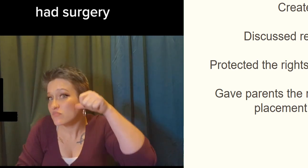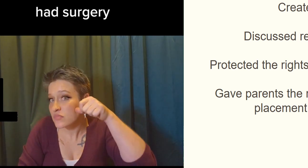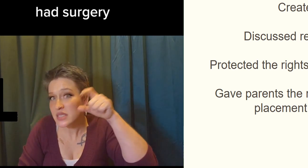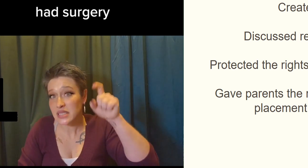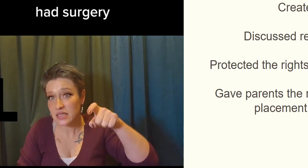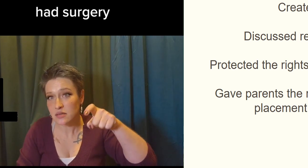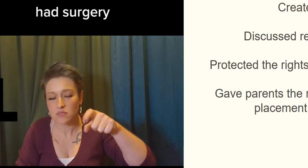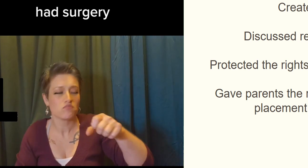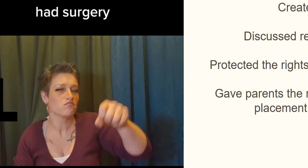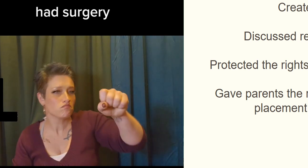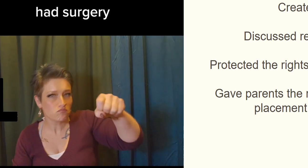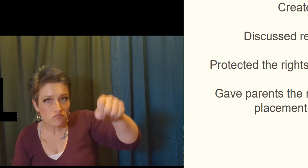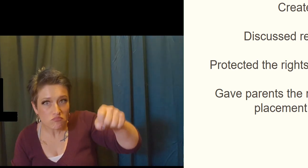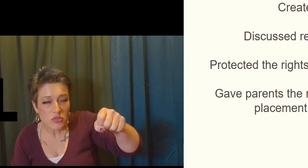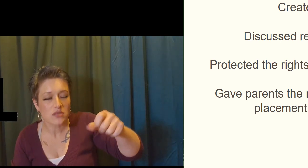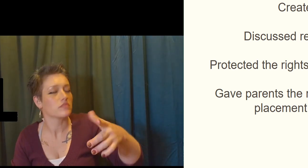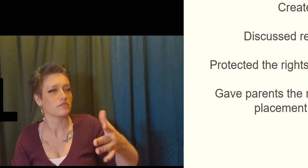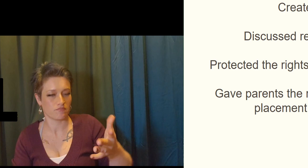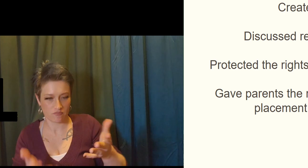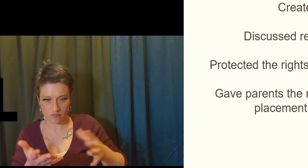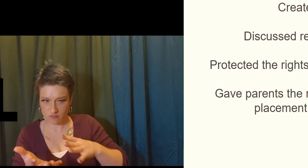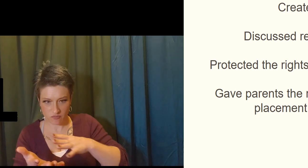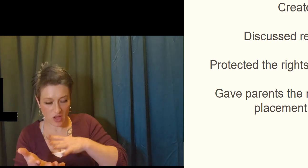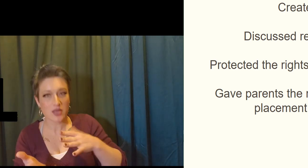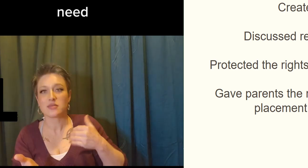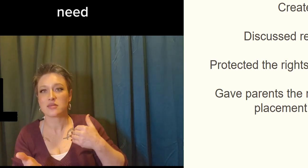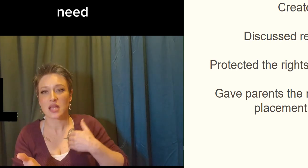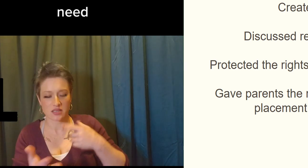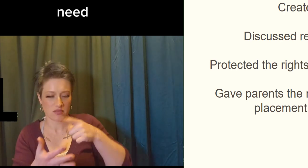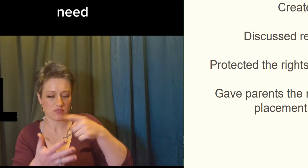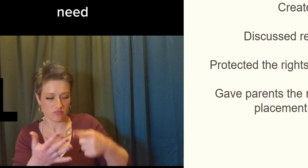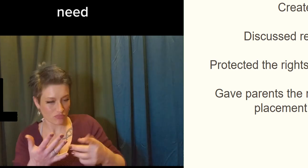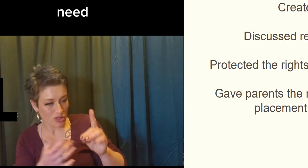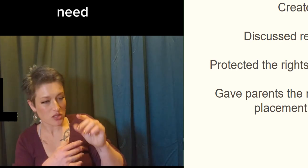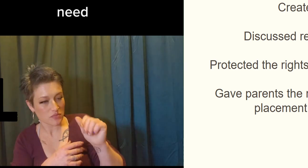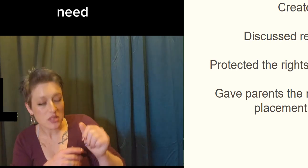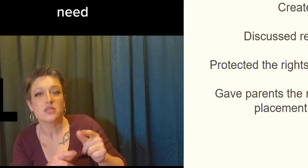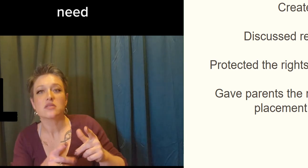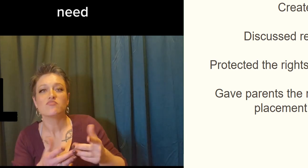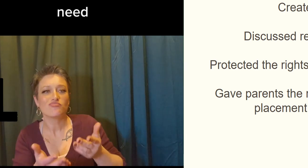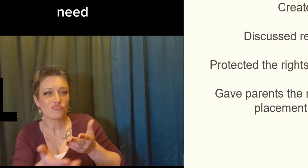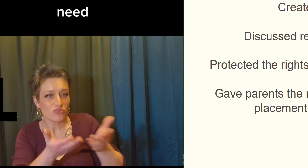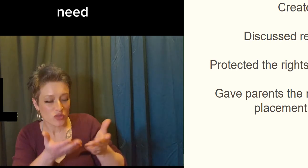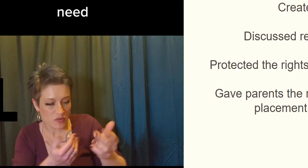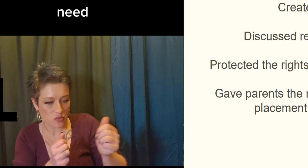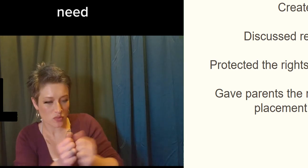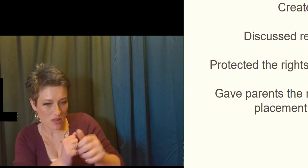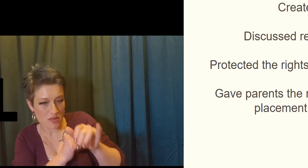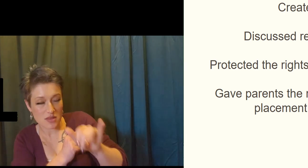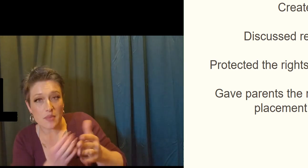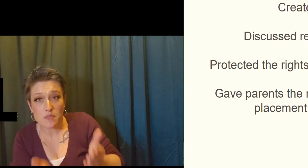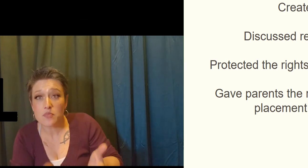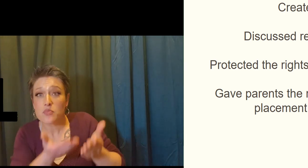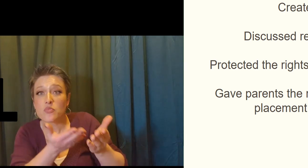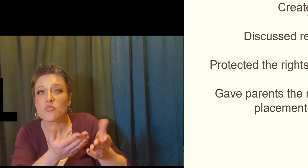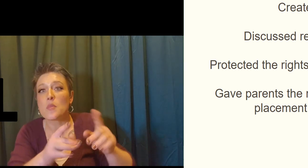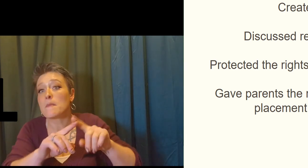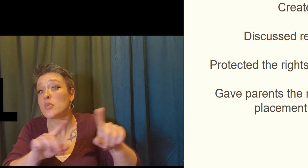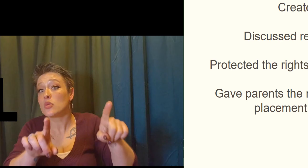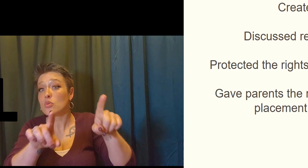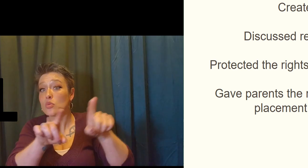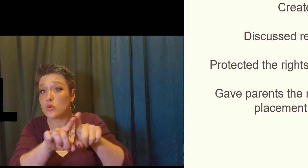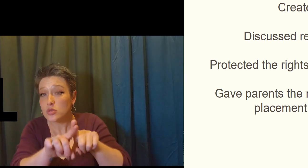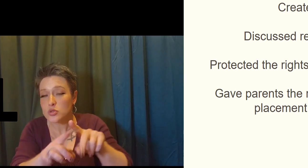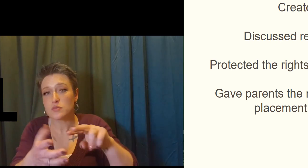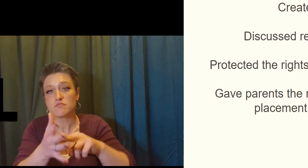had surgery, right? And yes, they have accommodations that they need. They have some disabilities that are going on